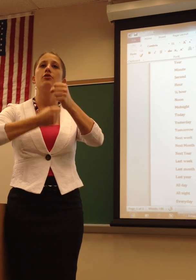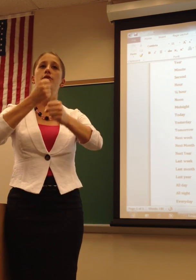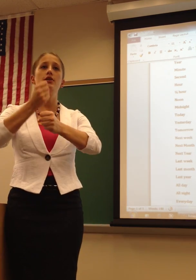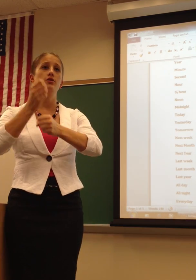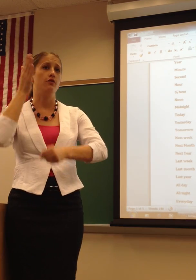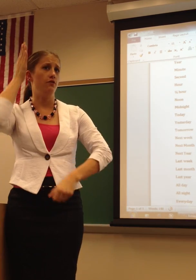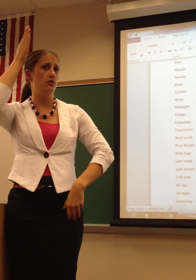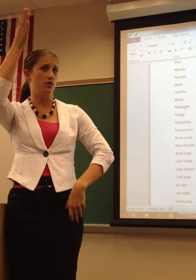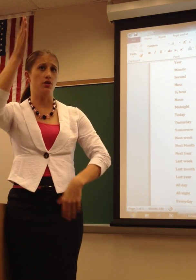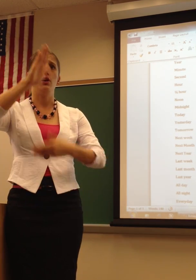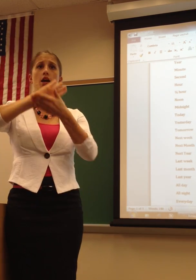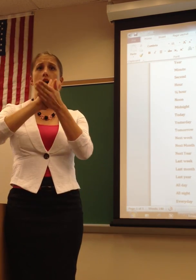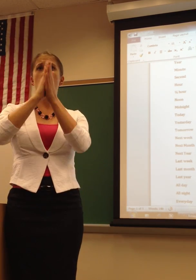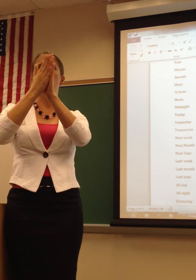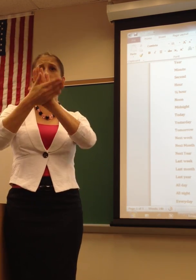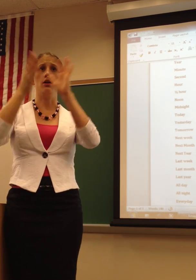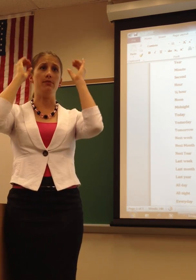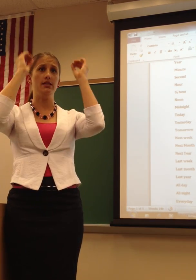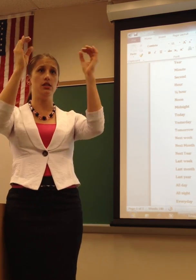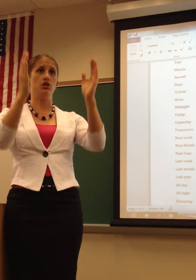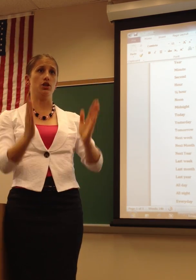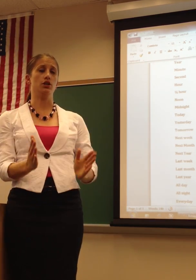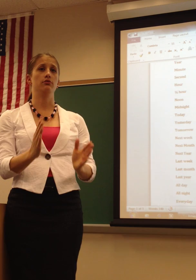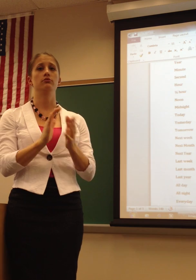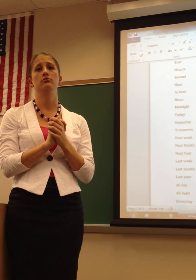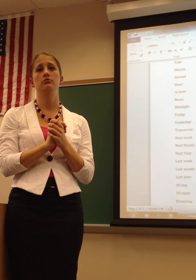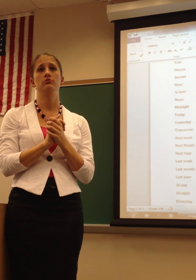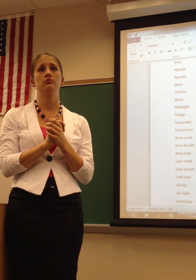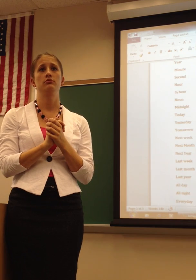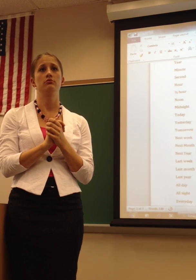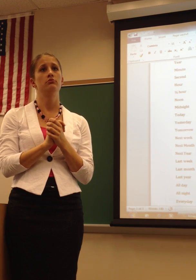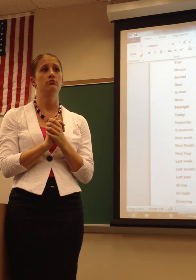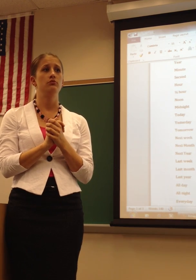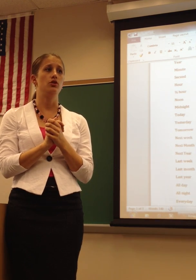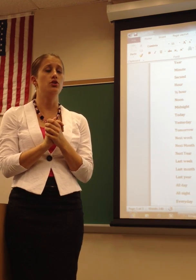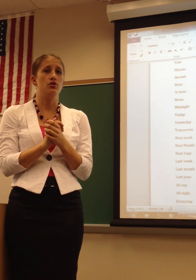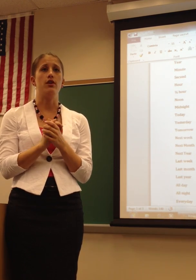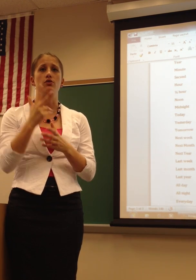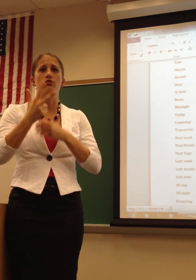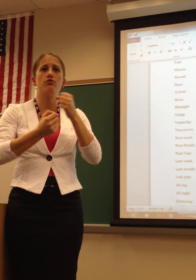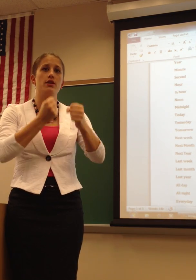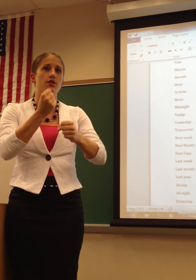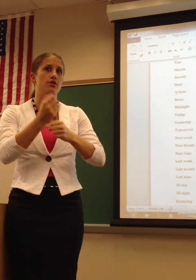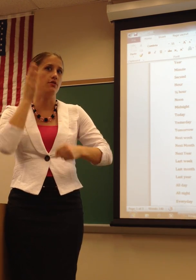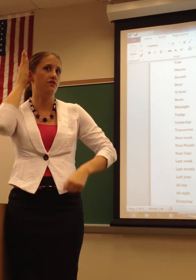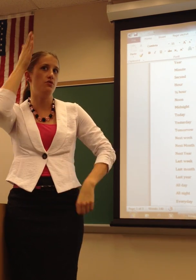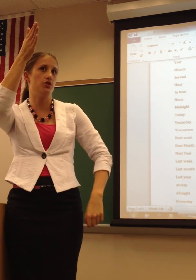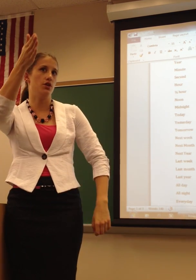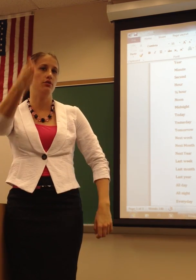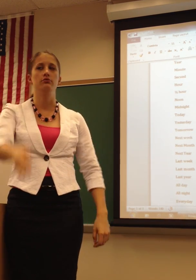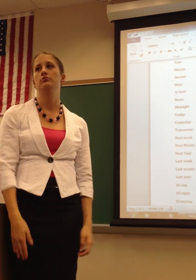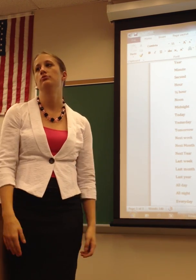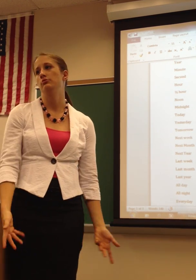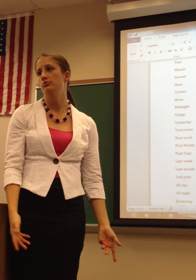3 years in the future, I will become a teacher. So you can do that. You can go 3 years in the future.